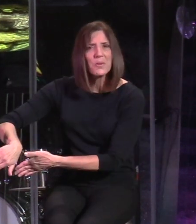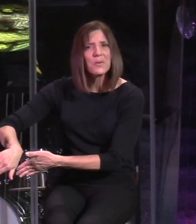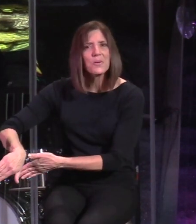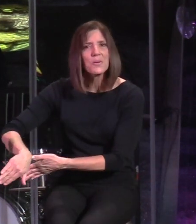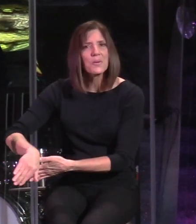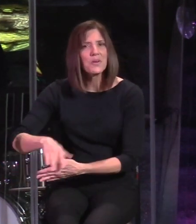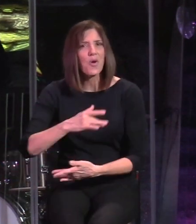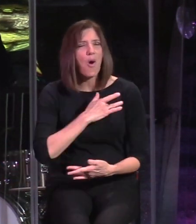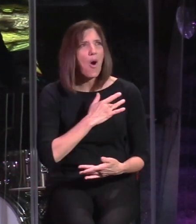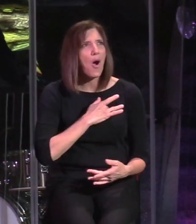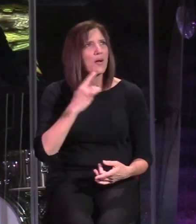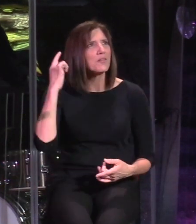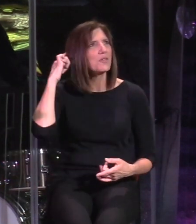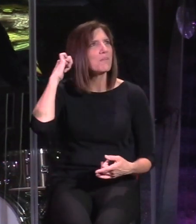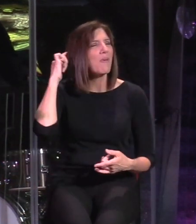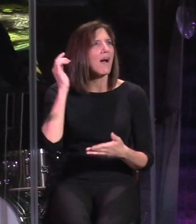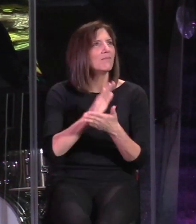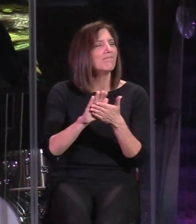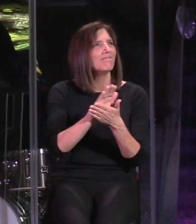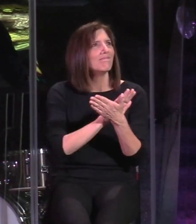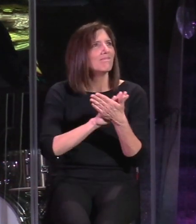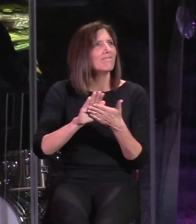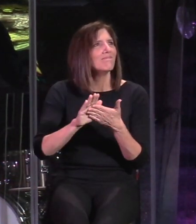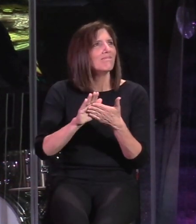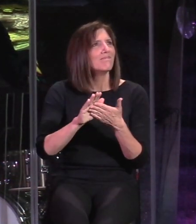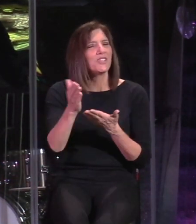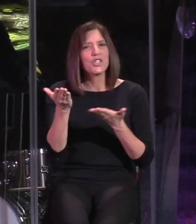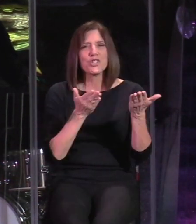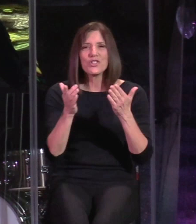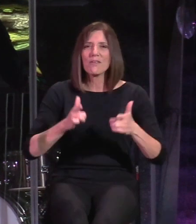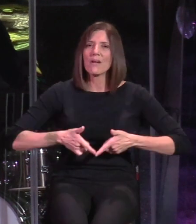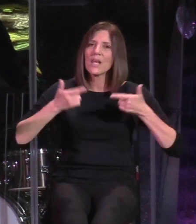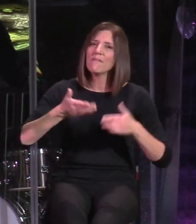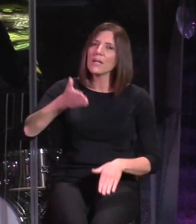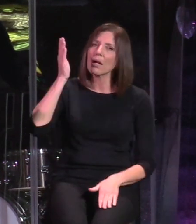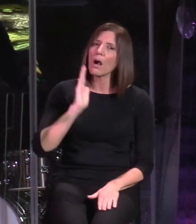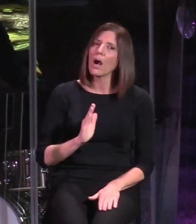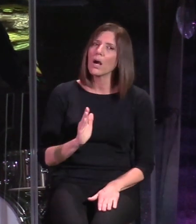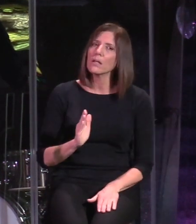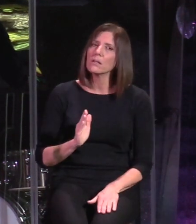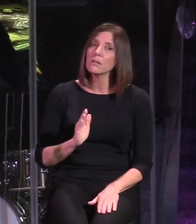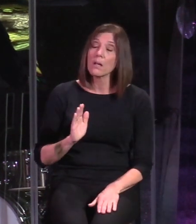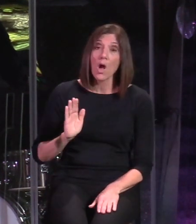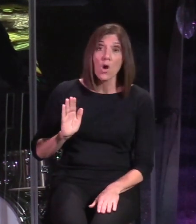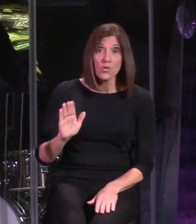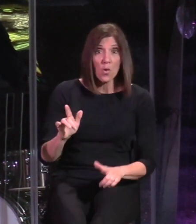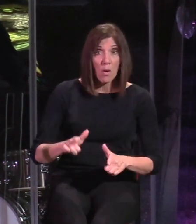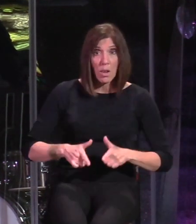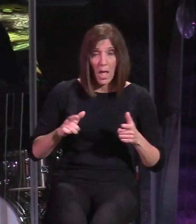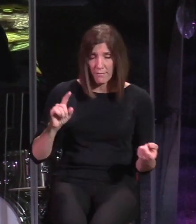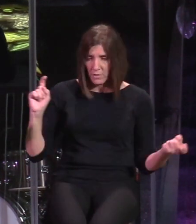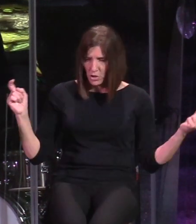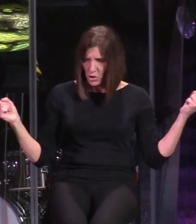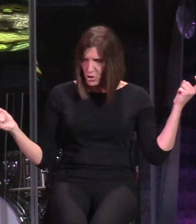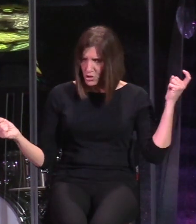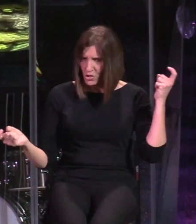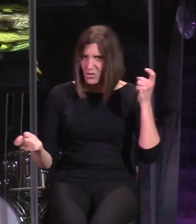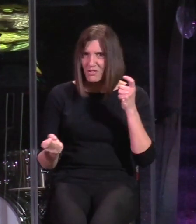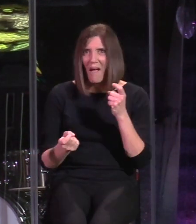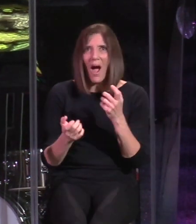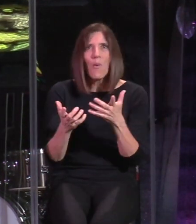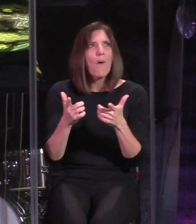to serve the living God. A complete reorientation of your life happens. You want to